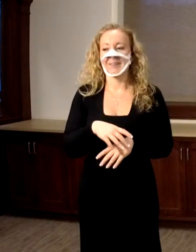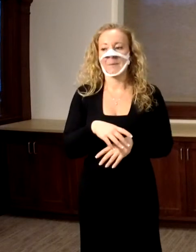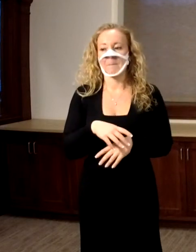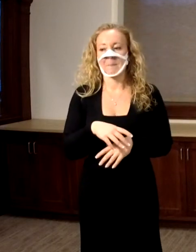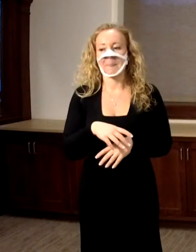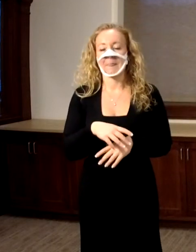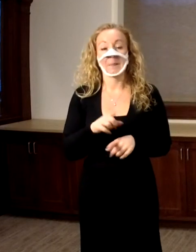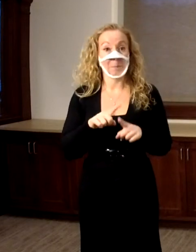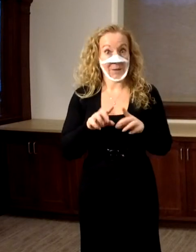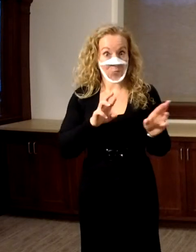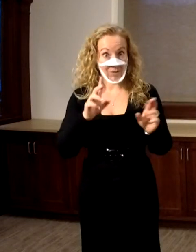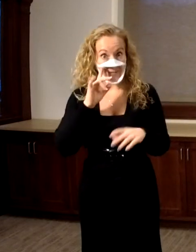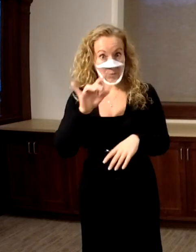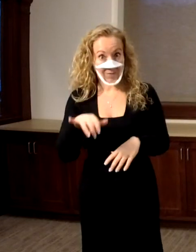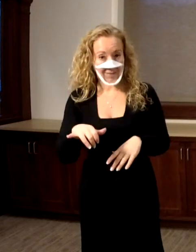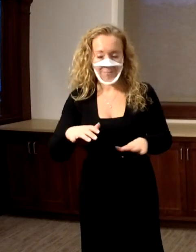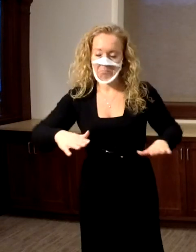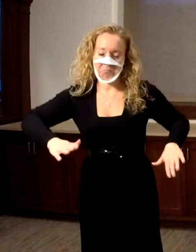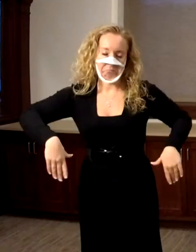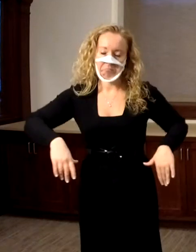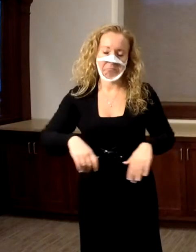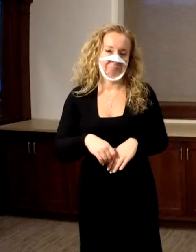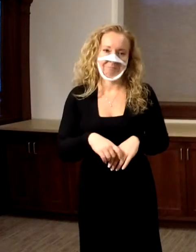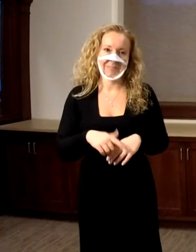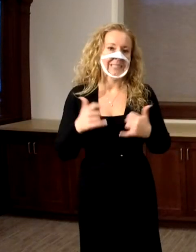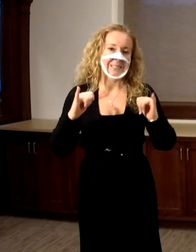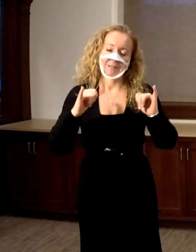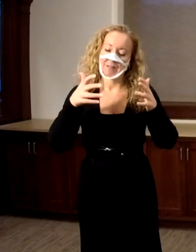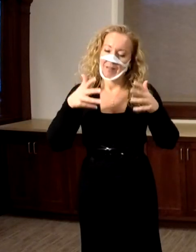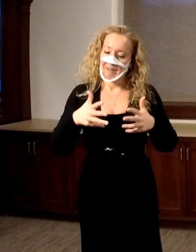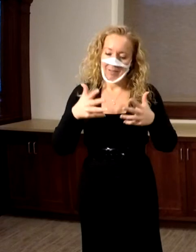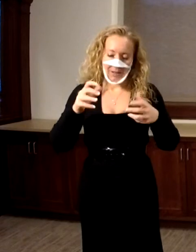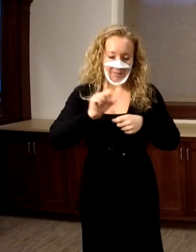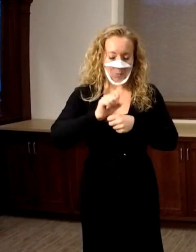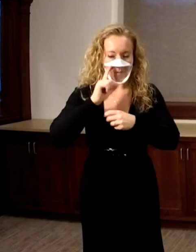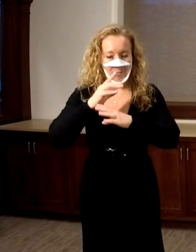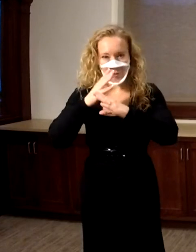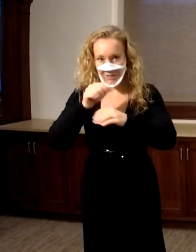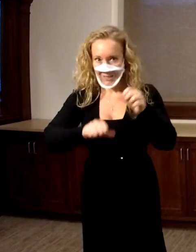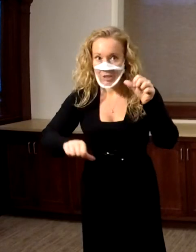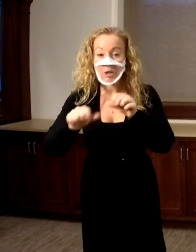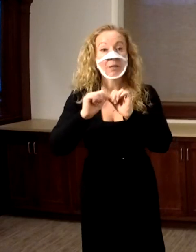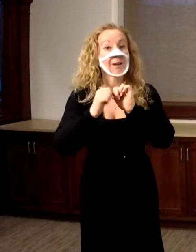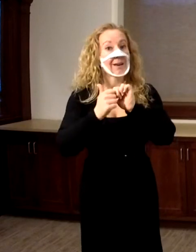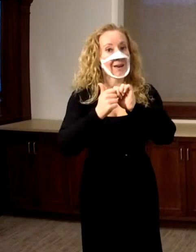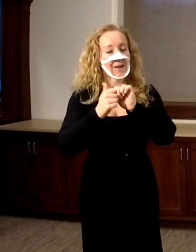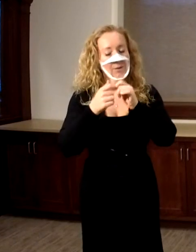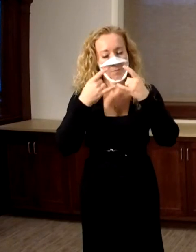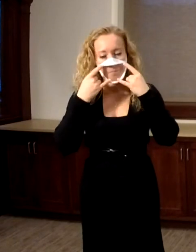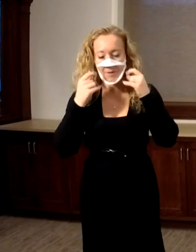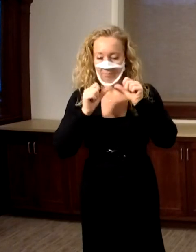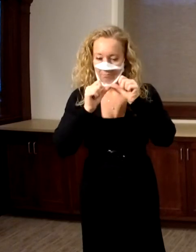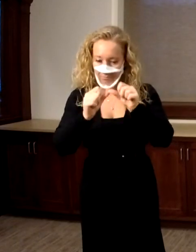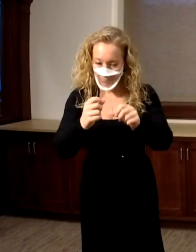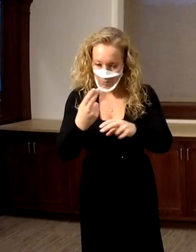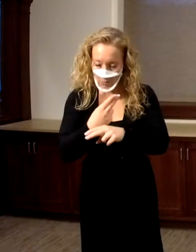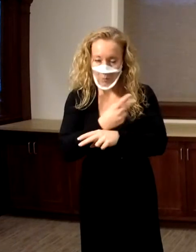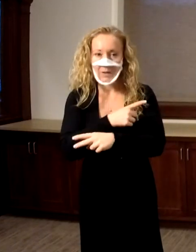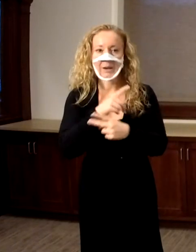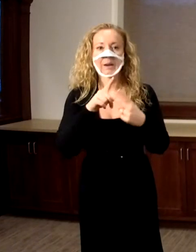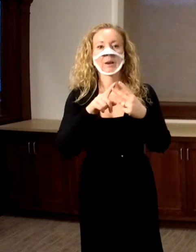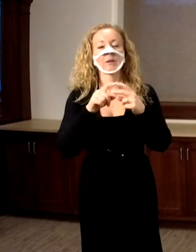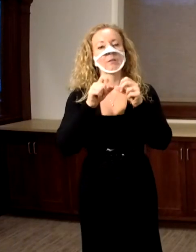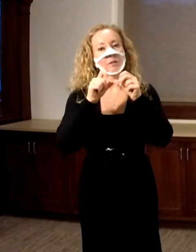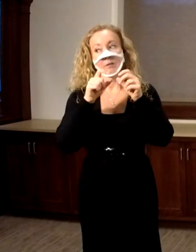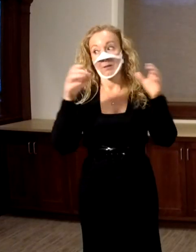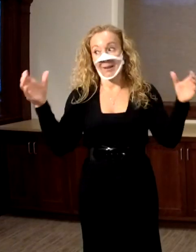We have a lot of protections to give each other in our communities by continuing to wear our masks, continuing to